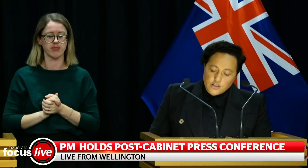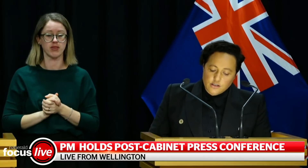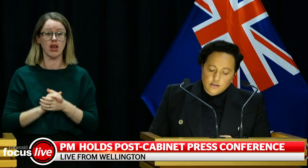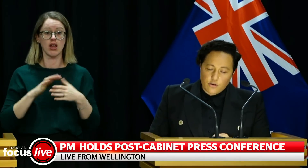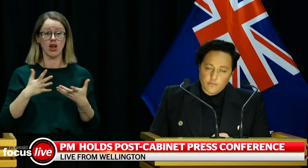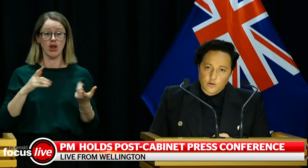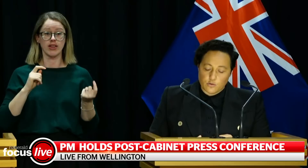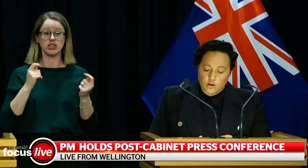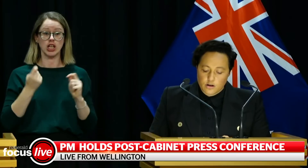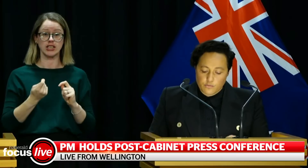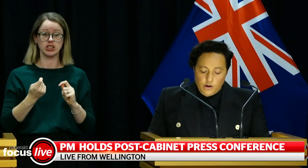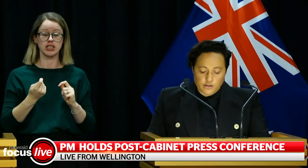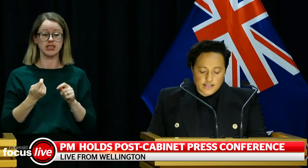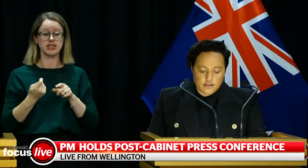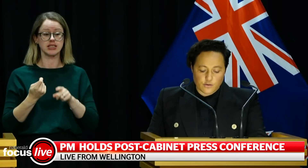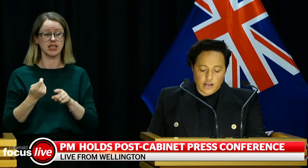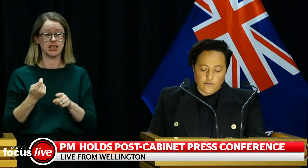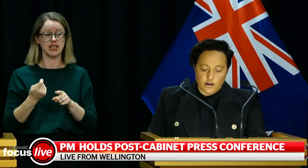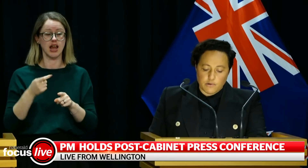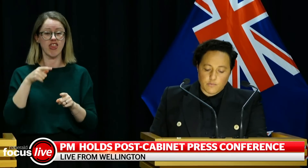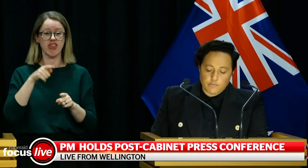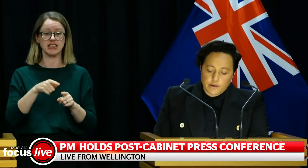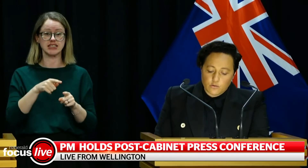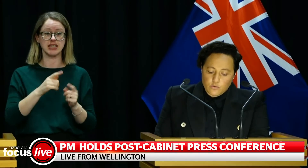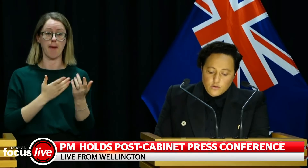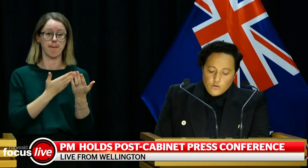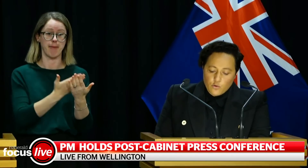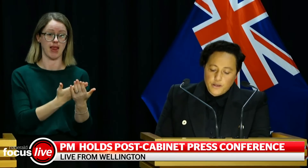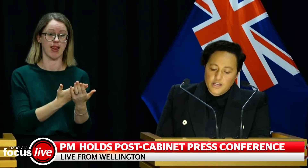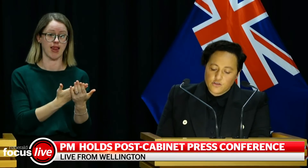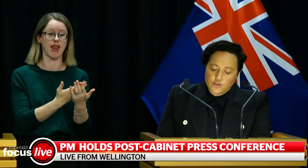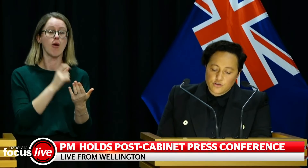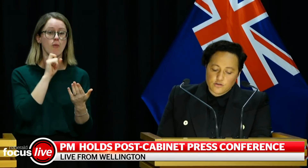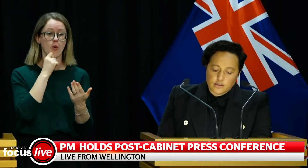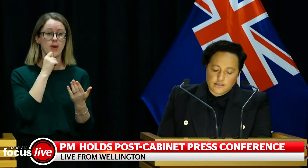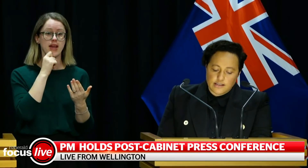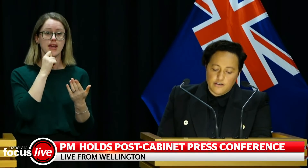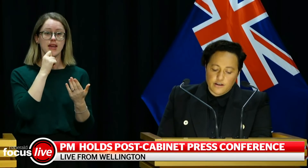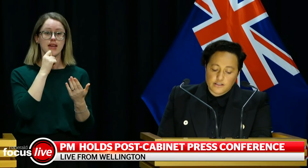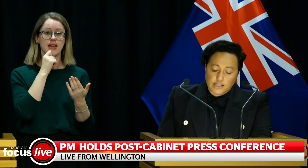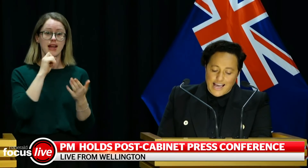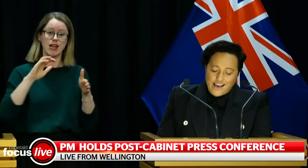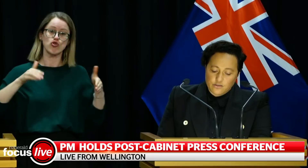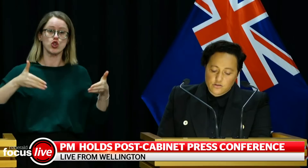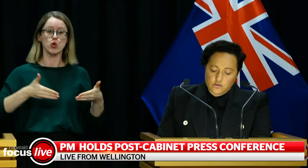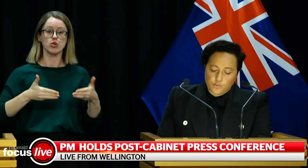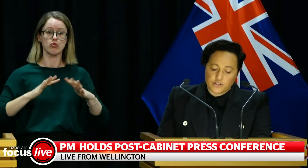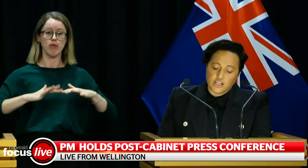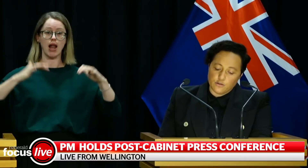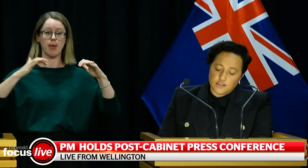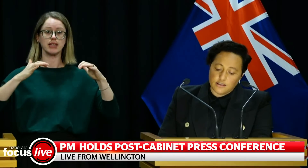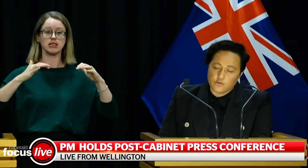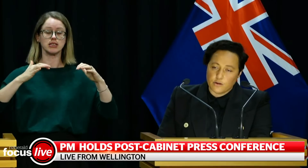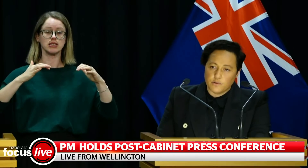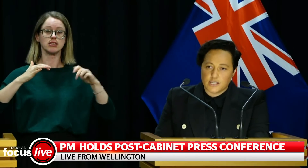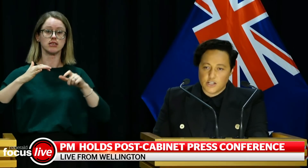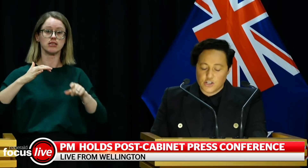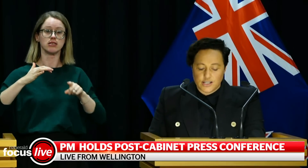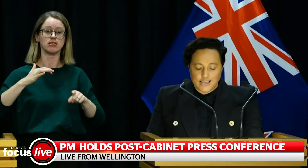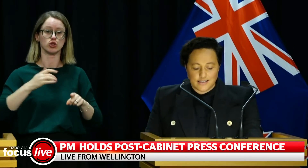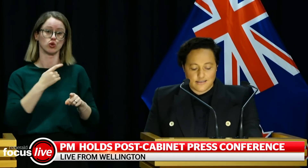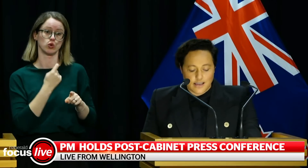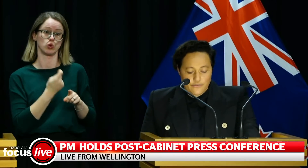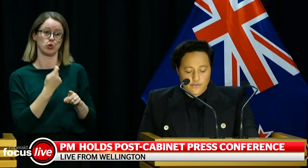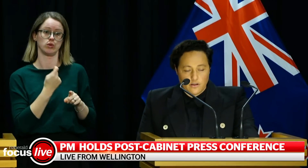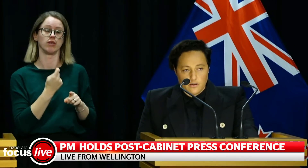these changes, the Criminal Proceeds Recovery Amendment Bill will be introduced to the House to protect New Zealand's